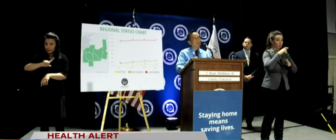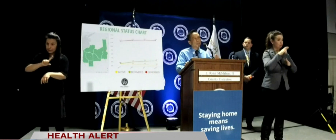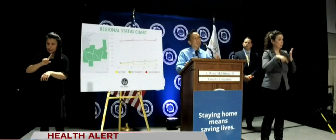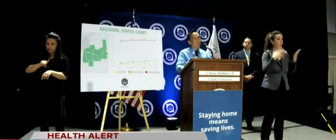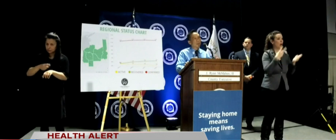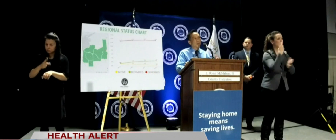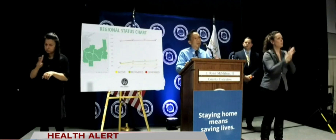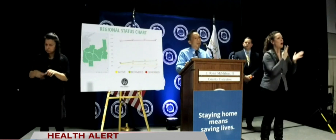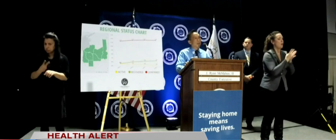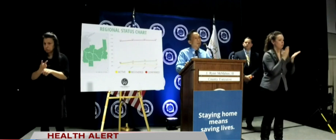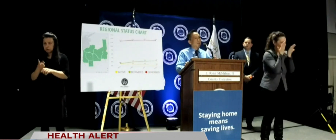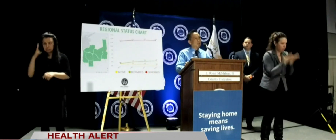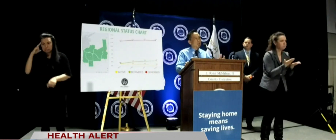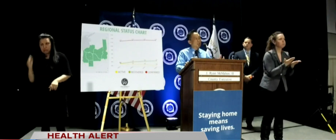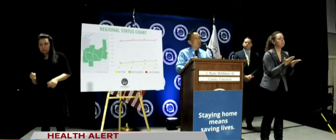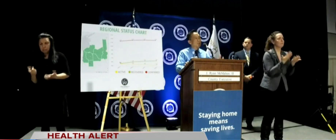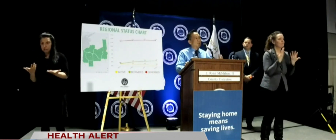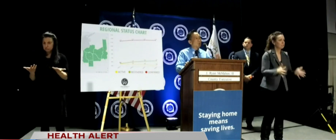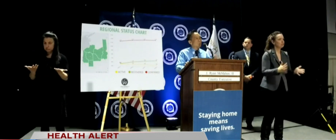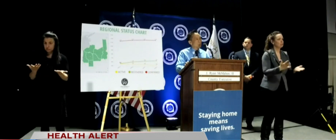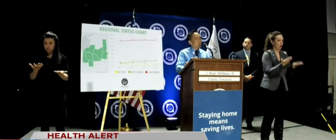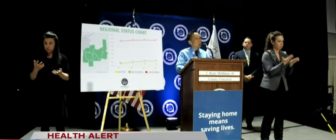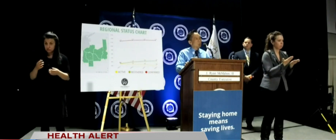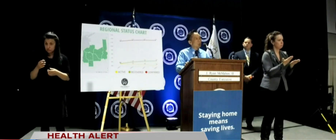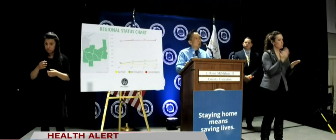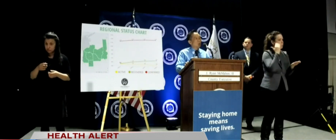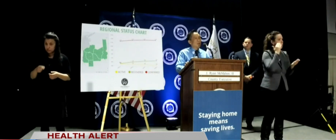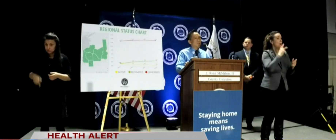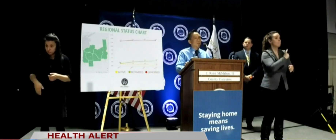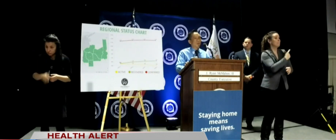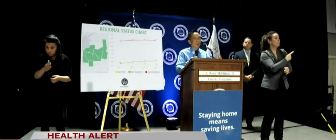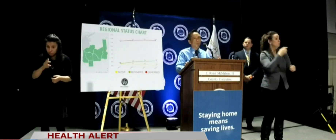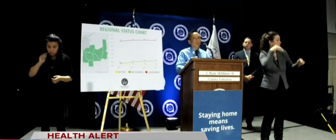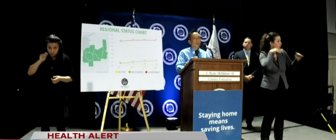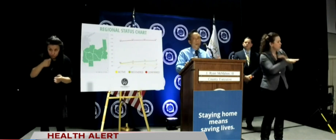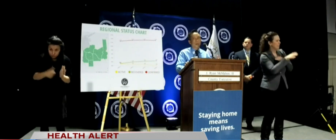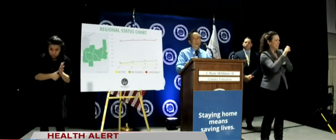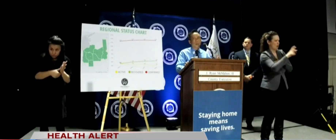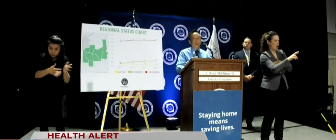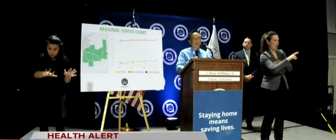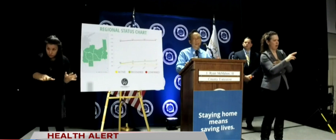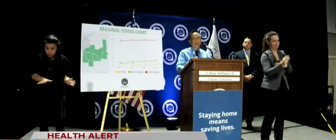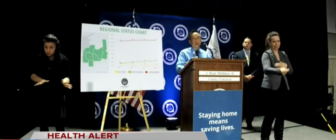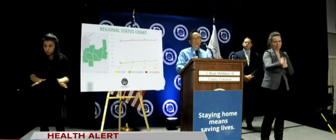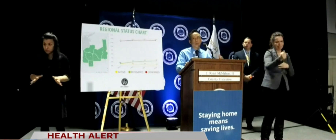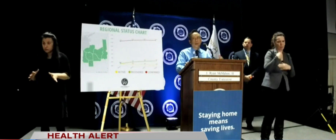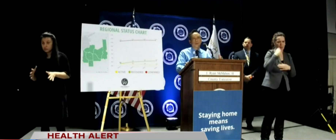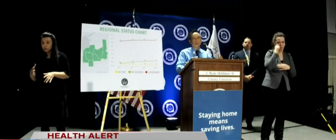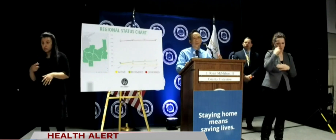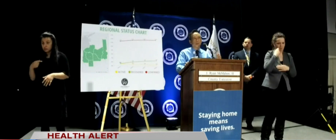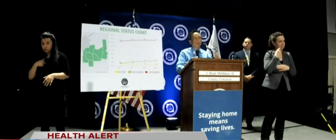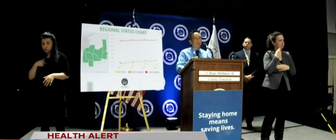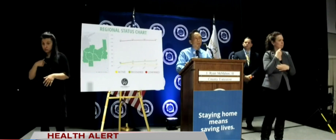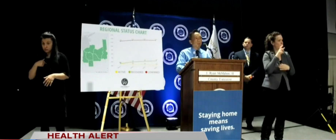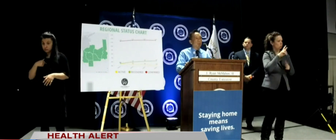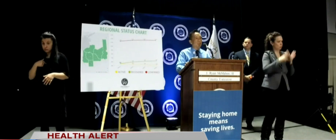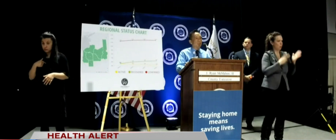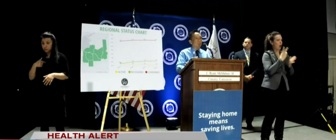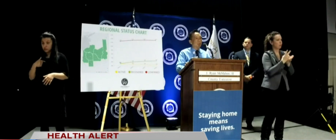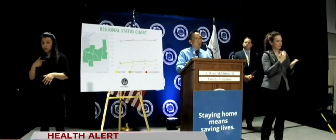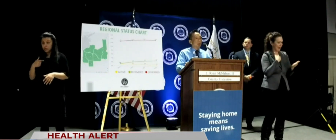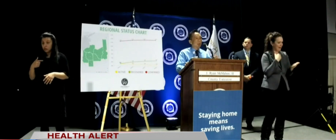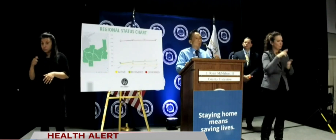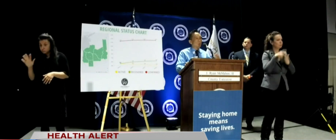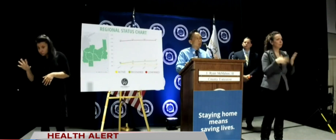able to test them there and either discharge them or admit them. Whereas before we had that capacity, we would have to admit the